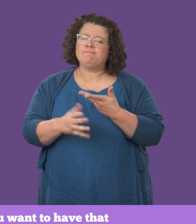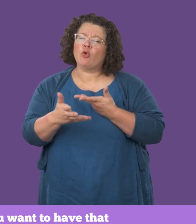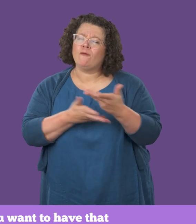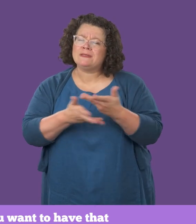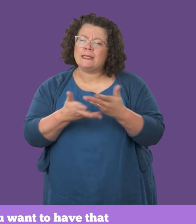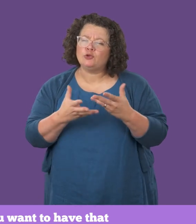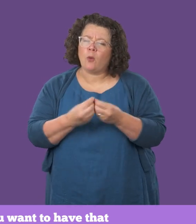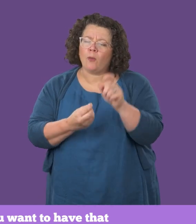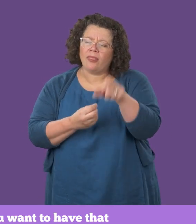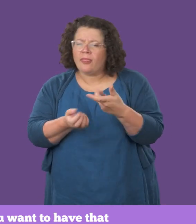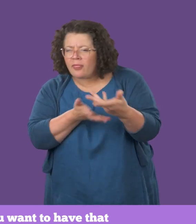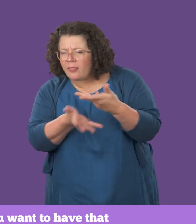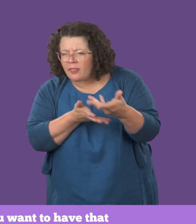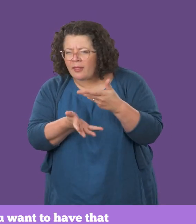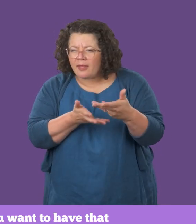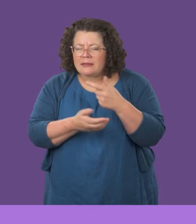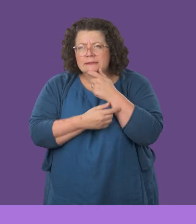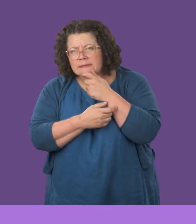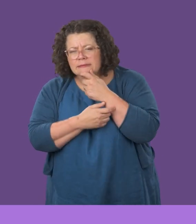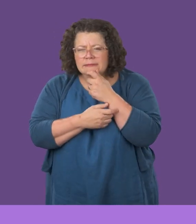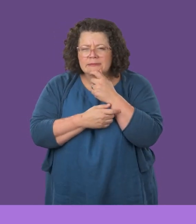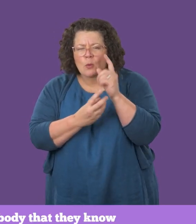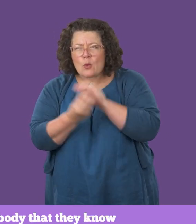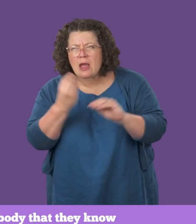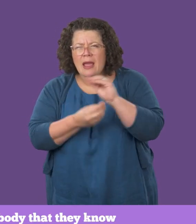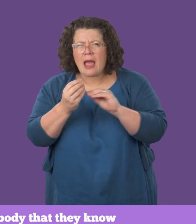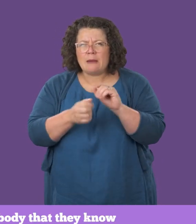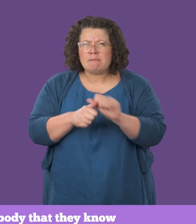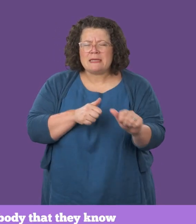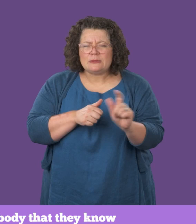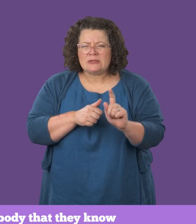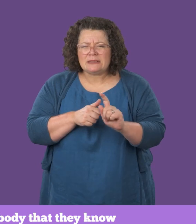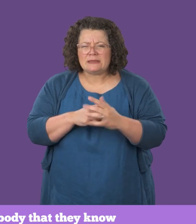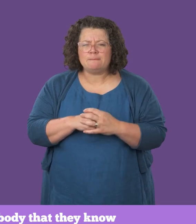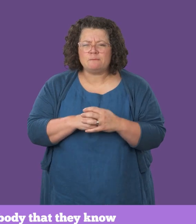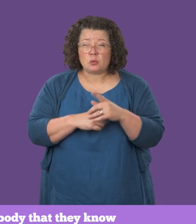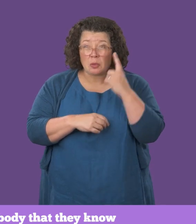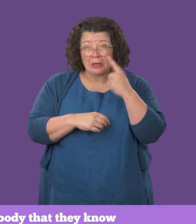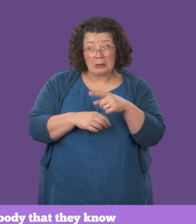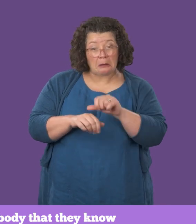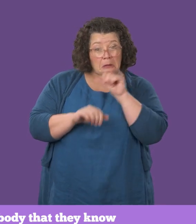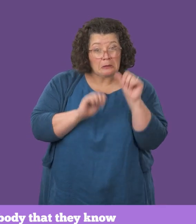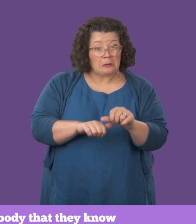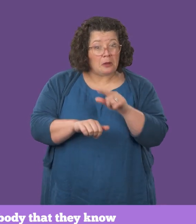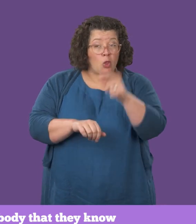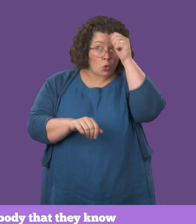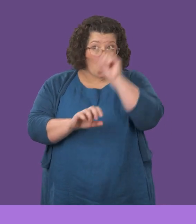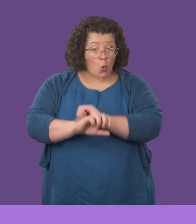partner to work out, what would they prefer? Would they prefer somebody that they know, or would they prefer somebody with a lot of